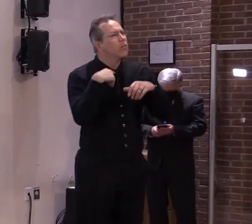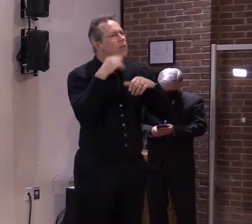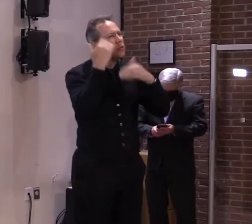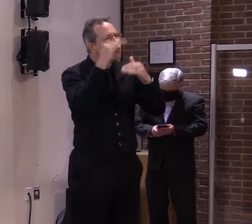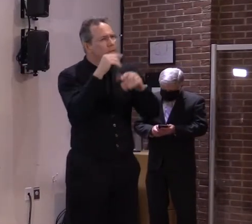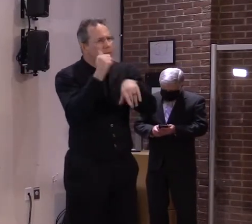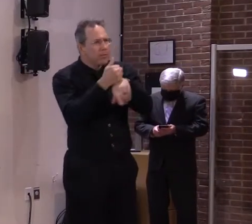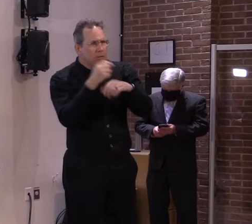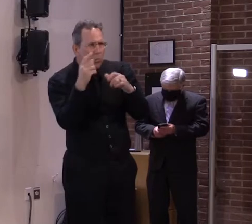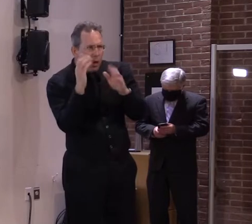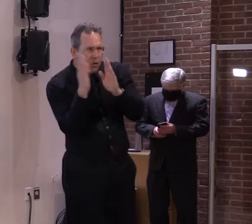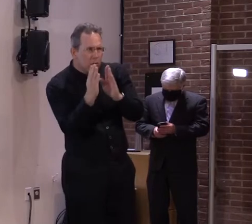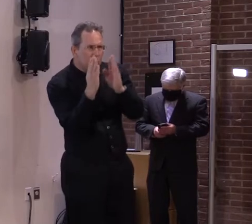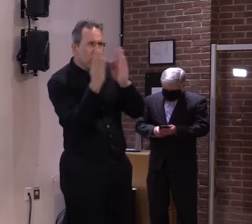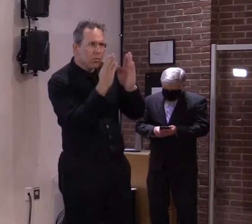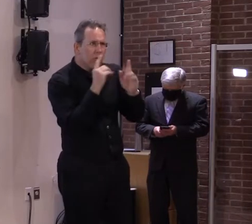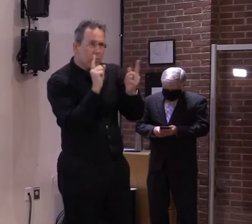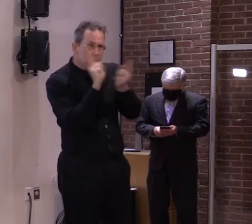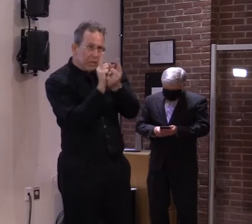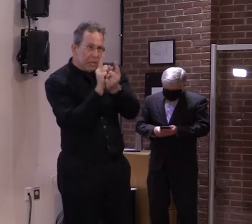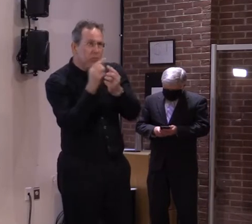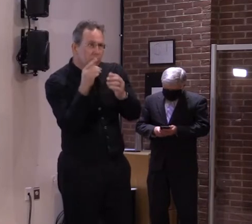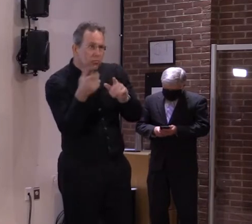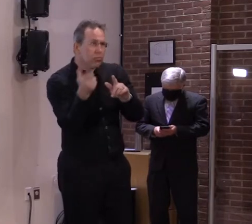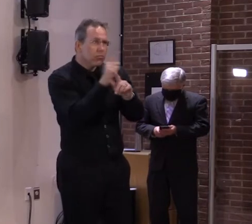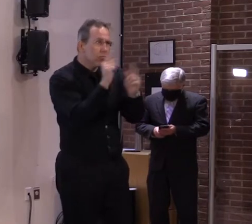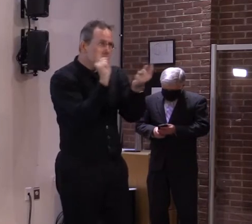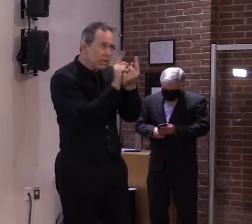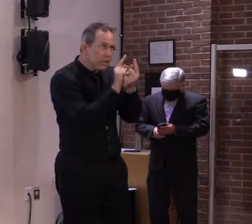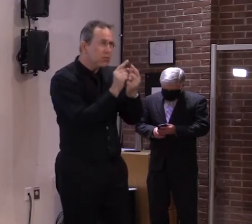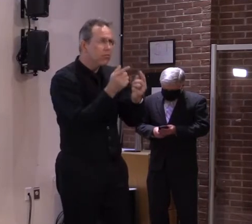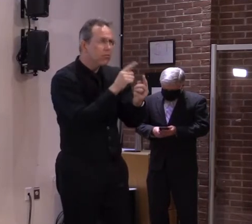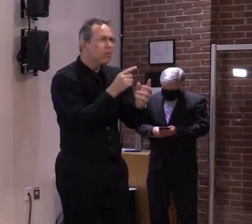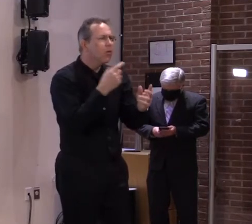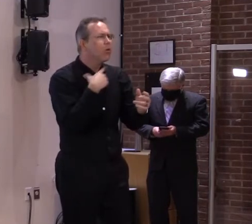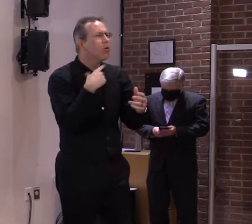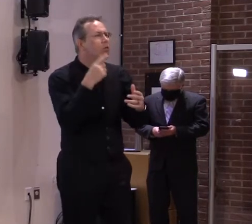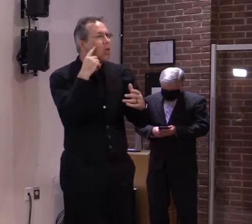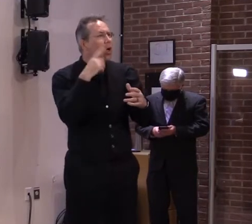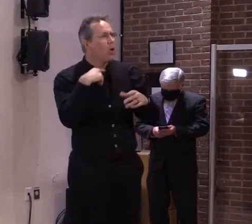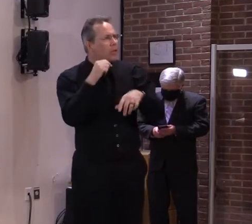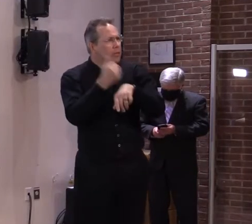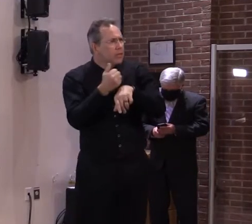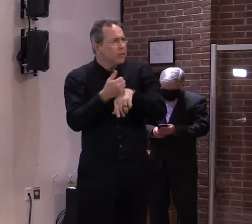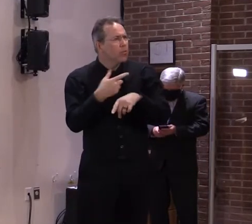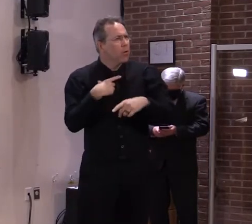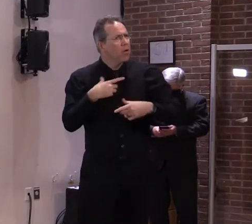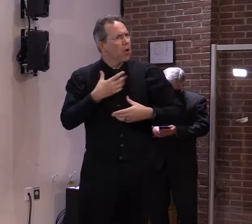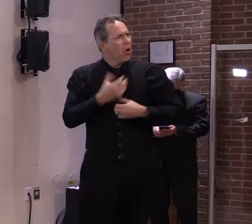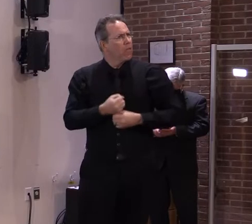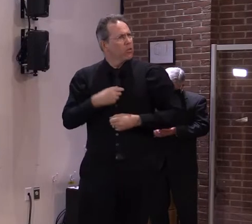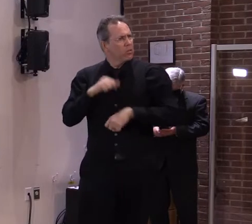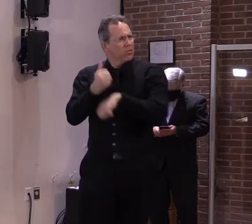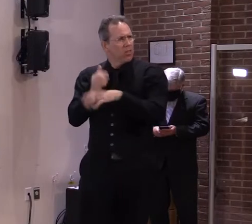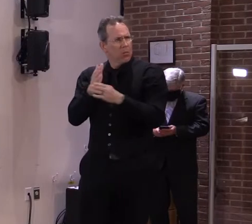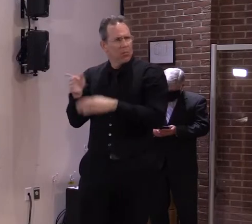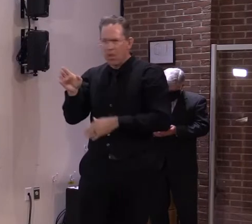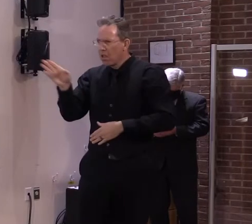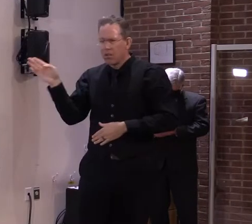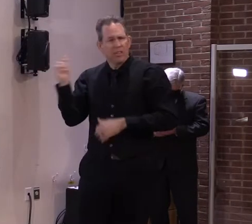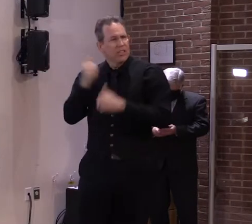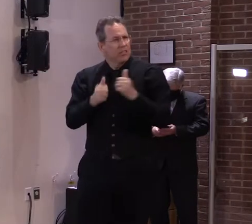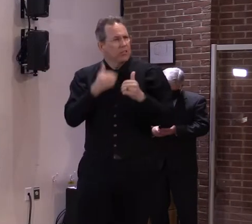feel we have such a great chance to meet. I mean, we're confident that we can get there unless something that